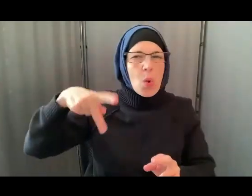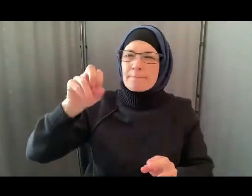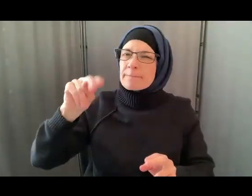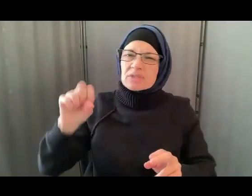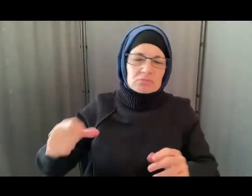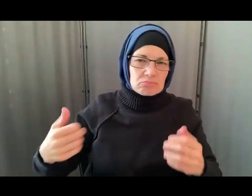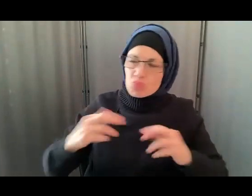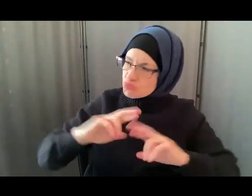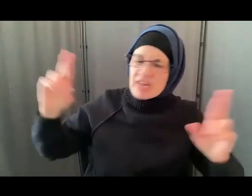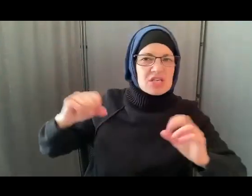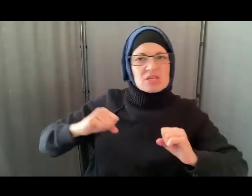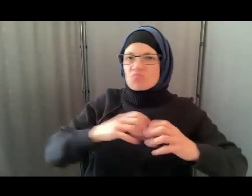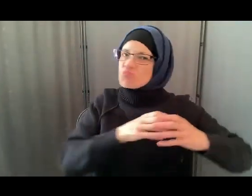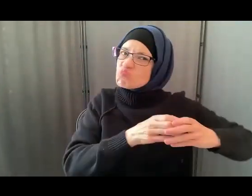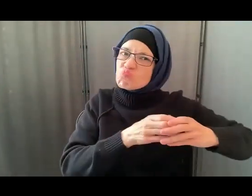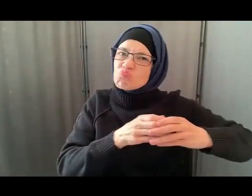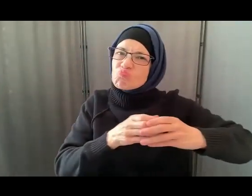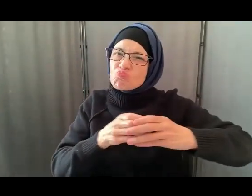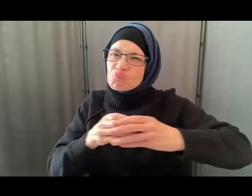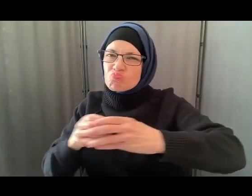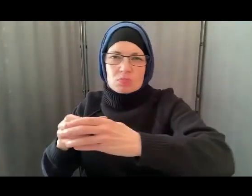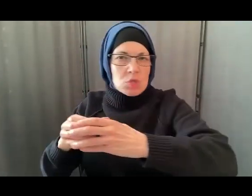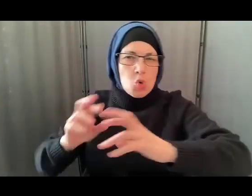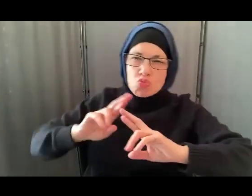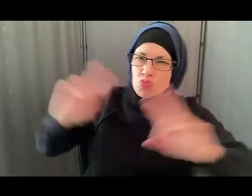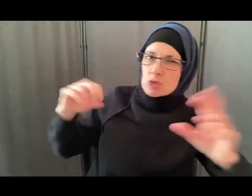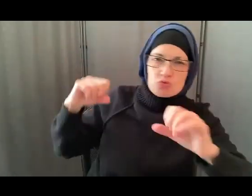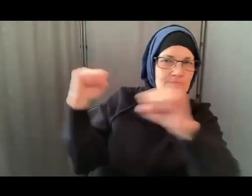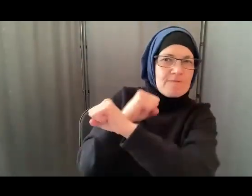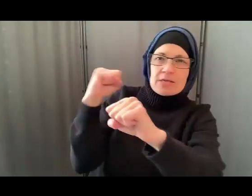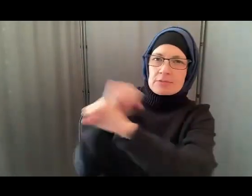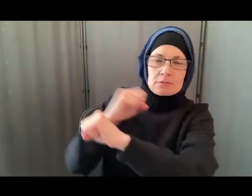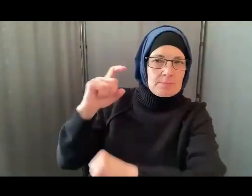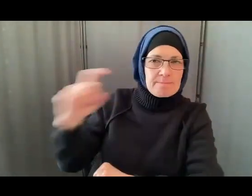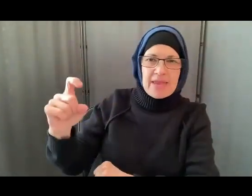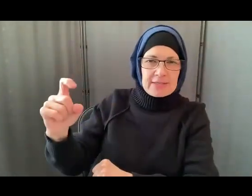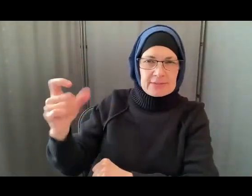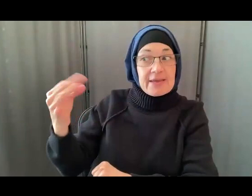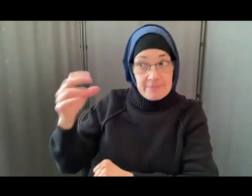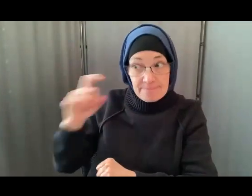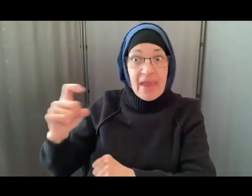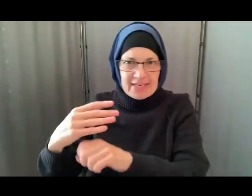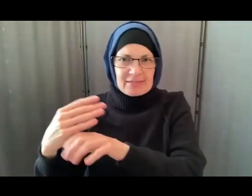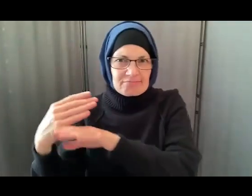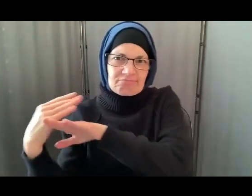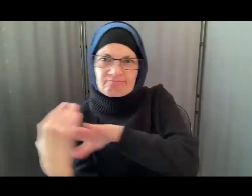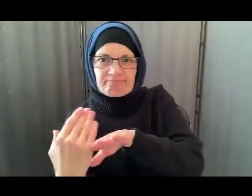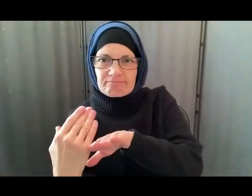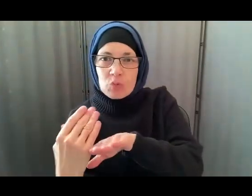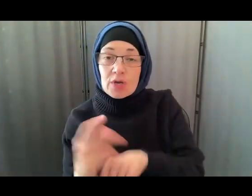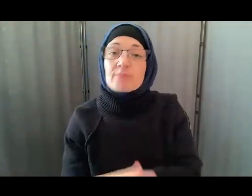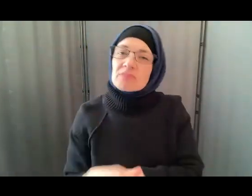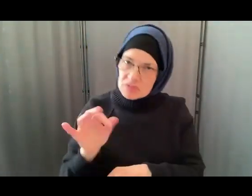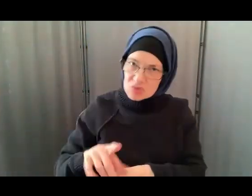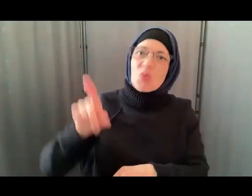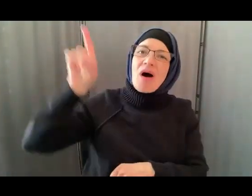to stop them. So here's Allah subhanahu wa ta'ala counting those events for us.